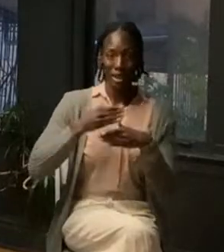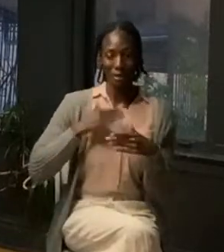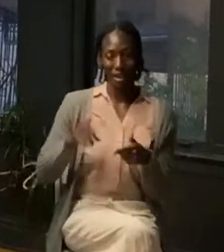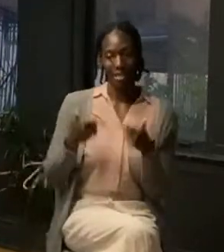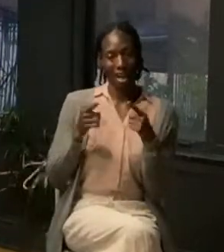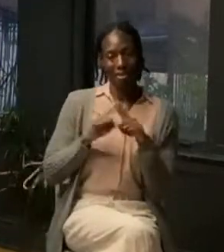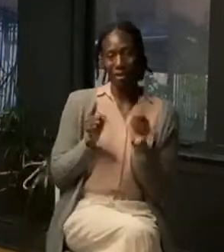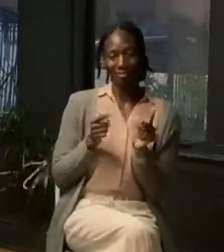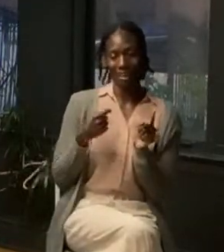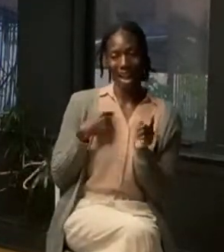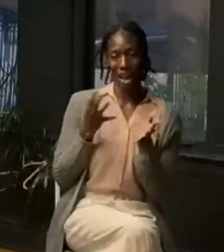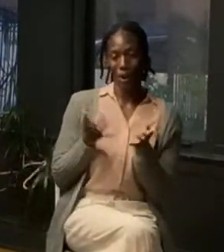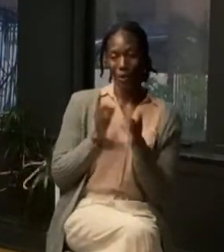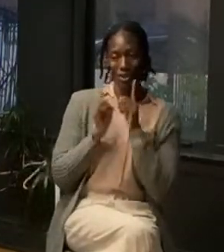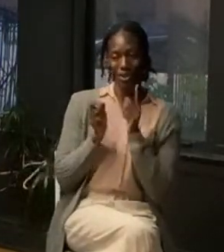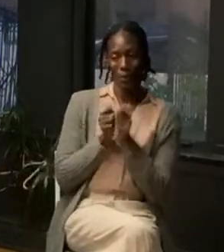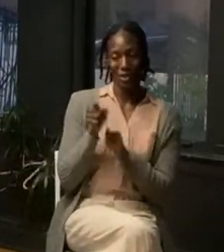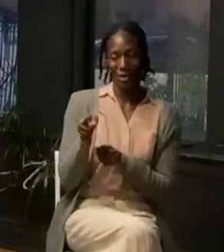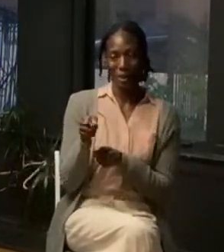anymore.